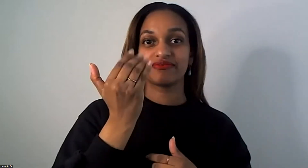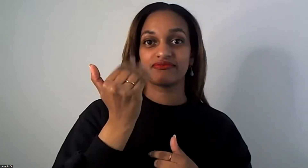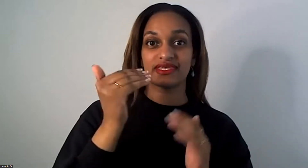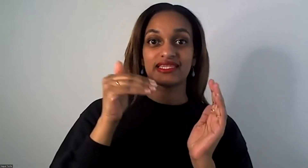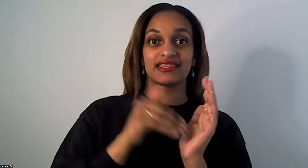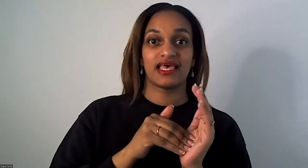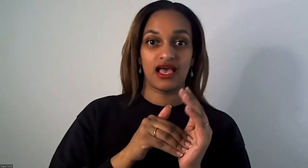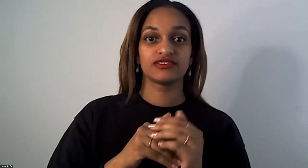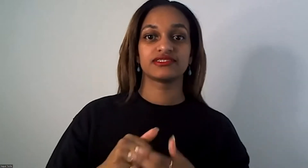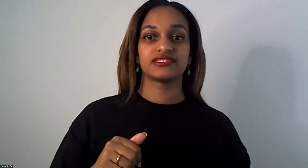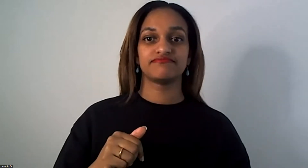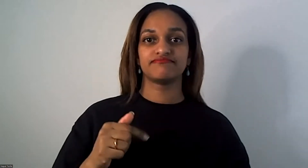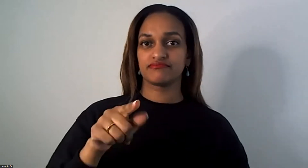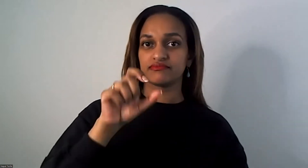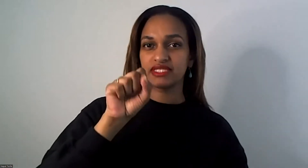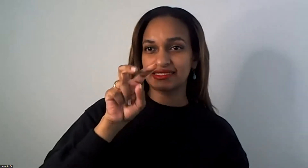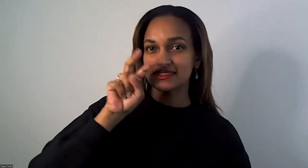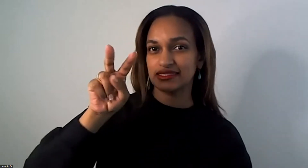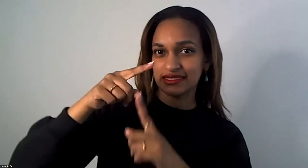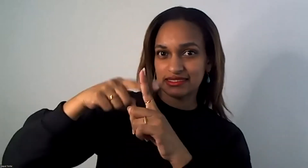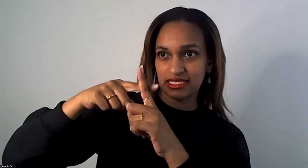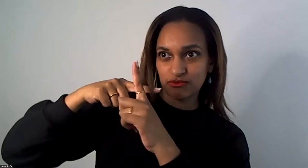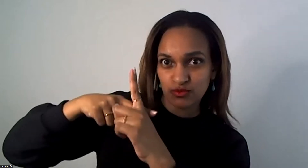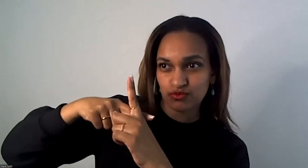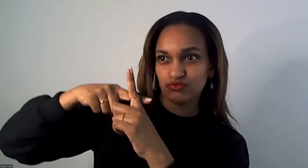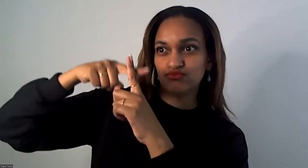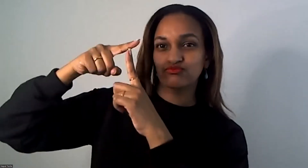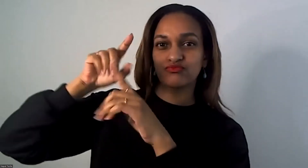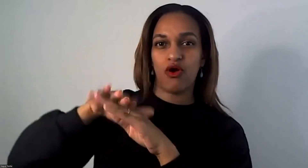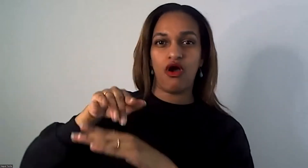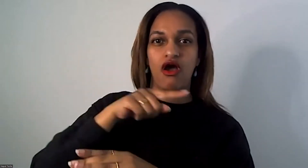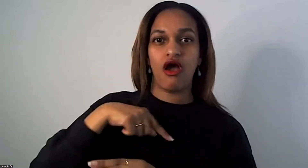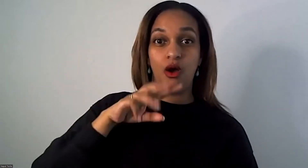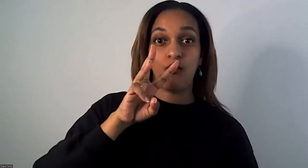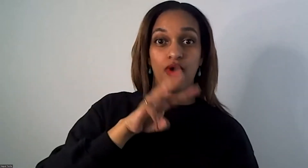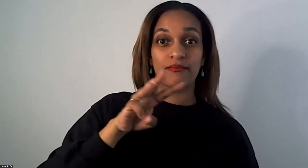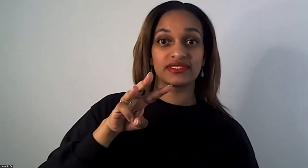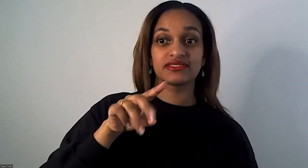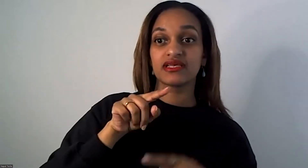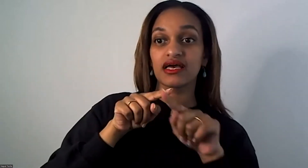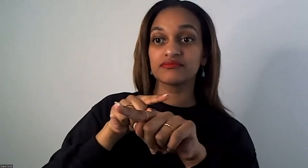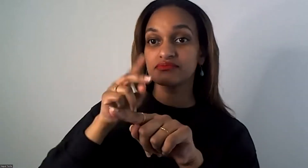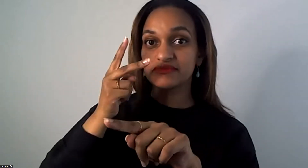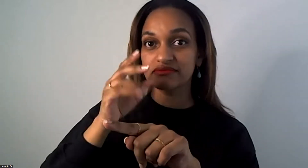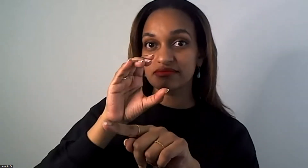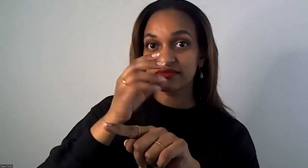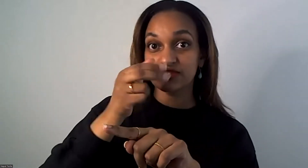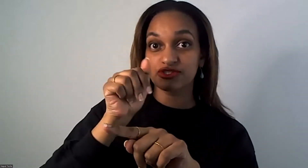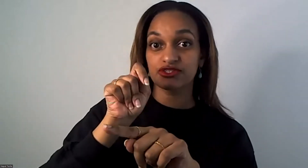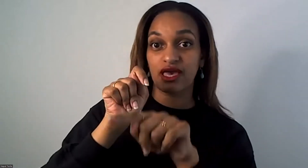years. Our goal is to raise $15,000. You can find the thermometer rising on our website. We will monitor